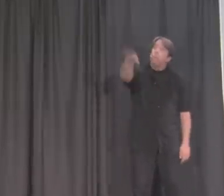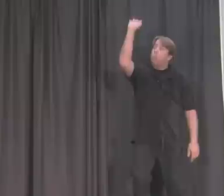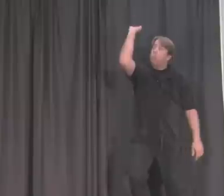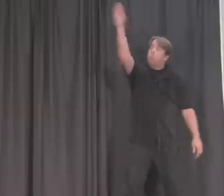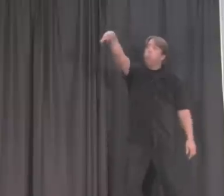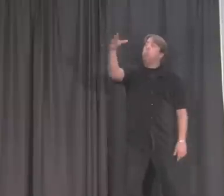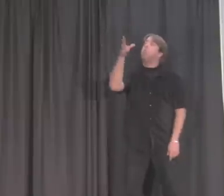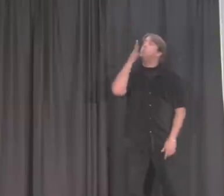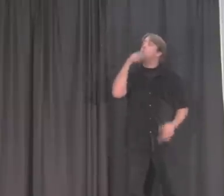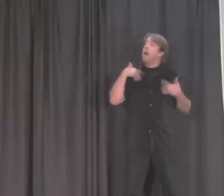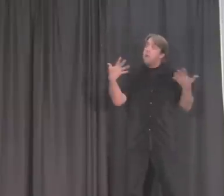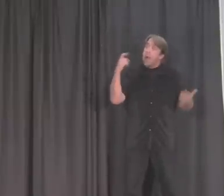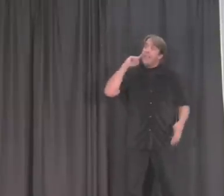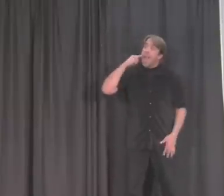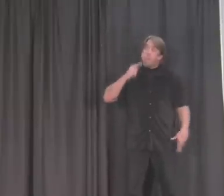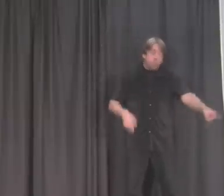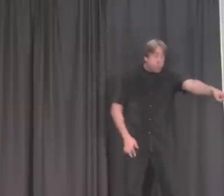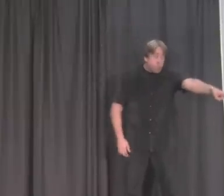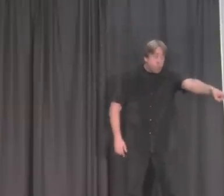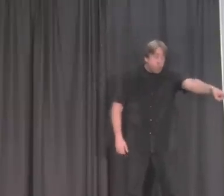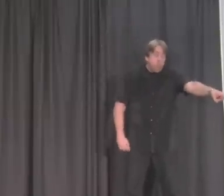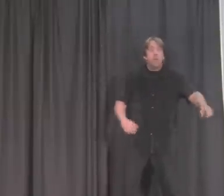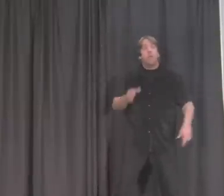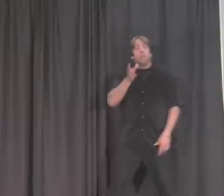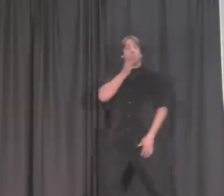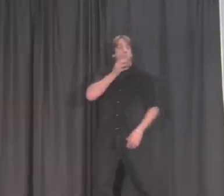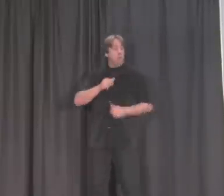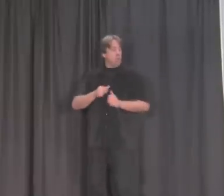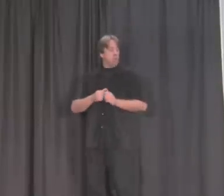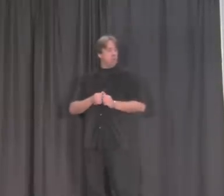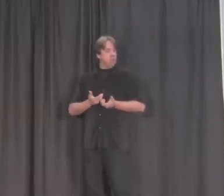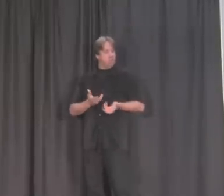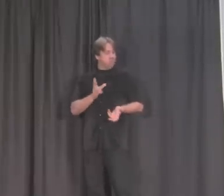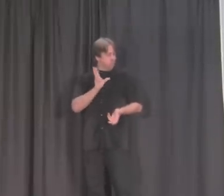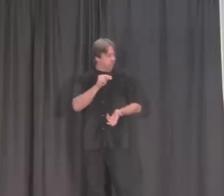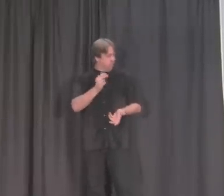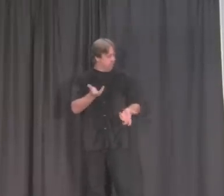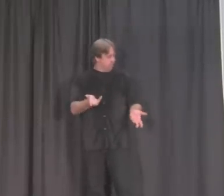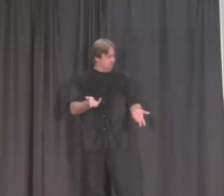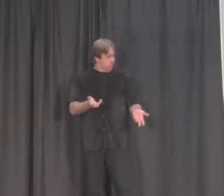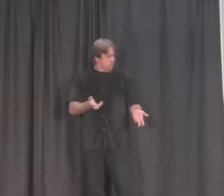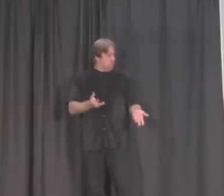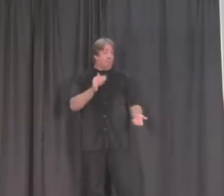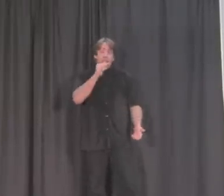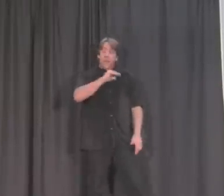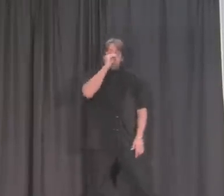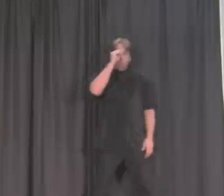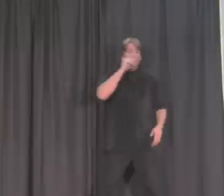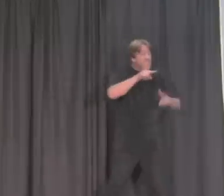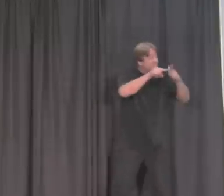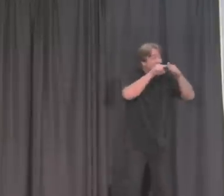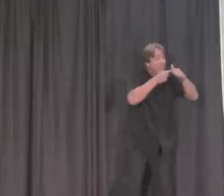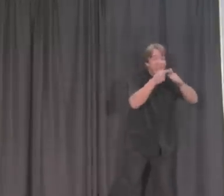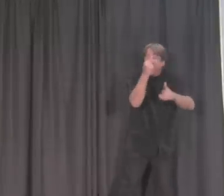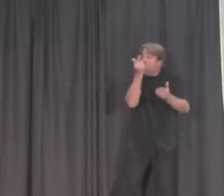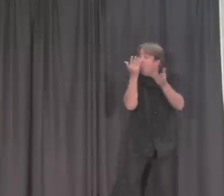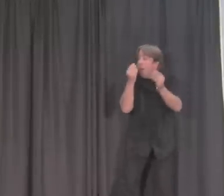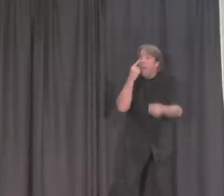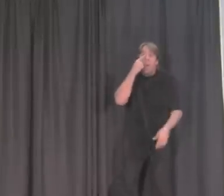said, Mom, I want a piece of candy. And the mother said, no, you may not have any candy. And the little boy